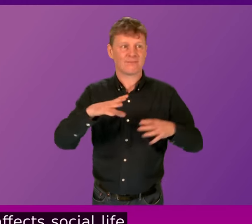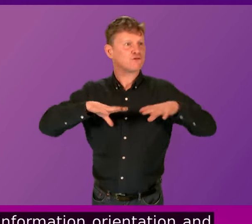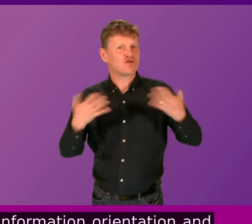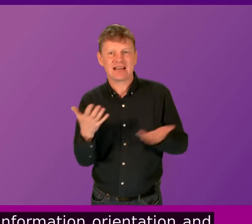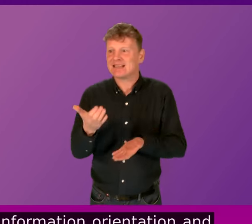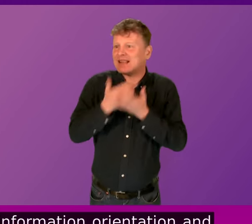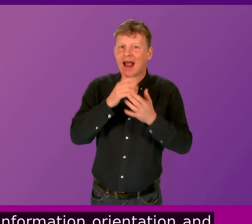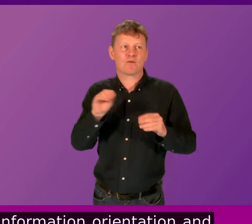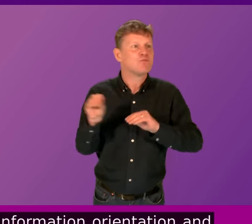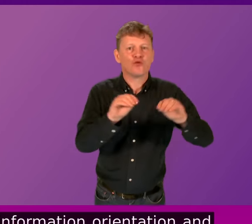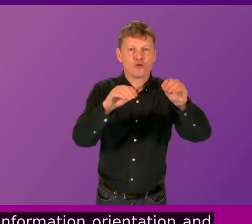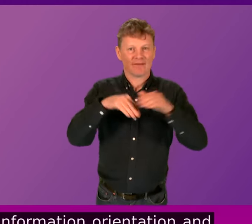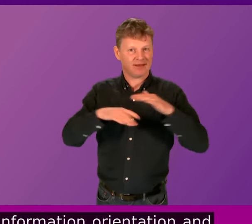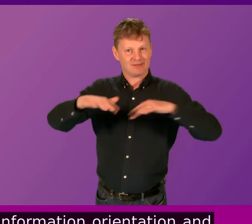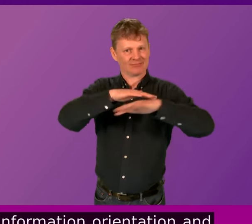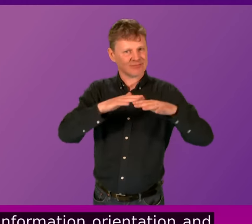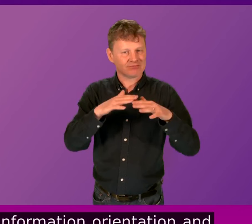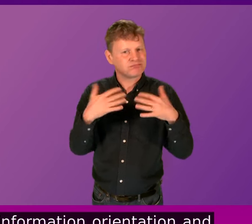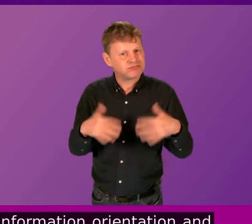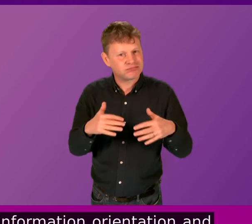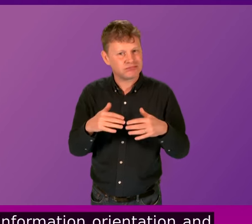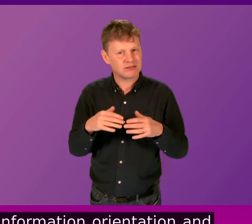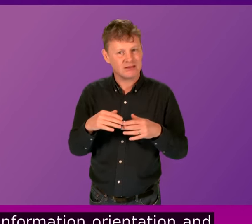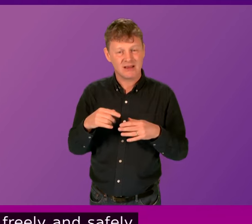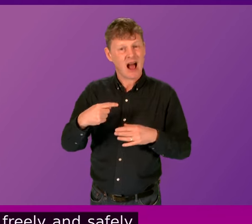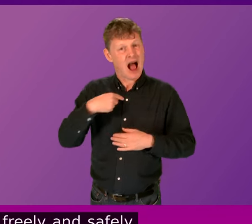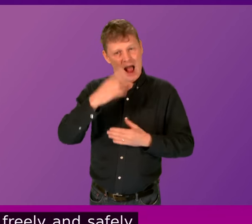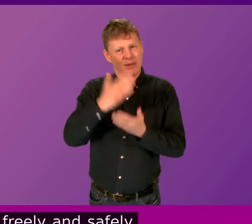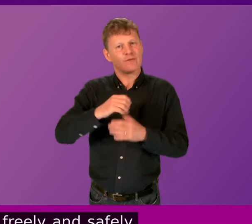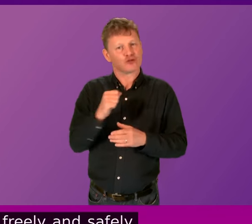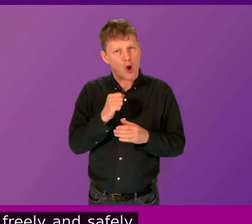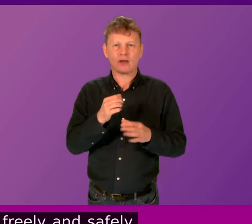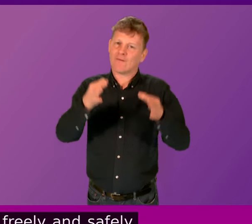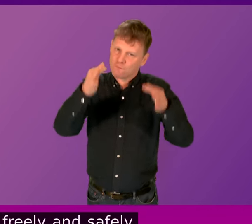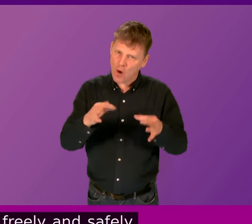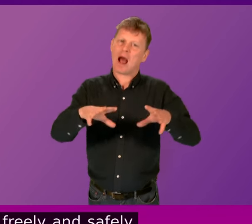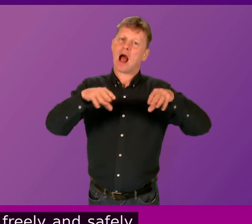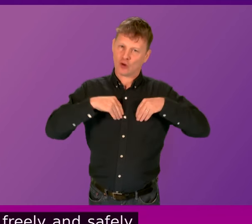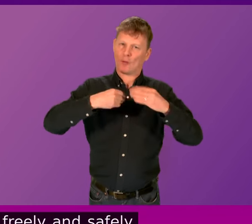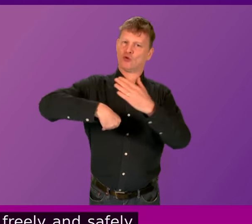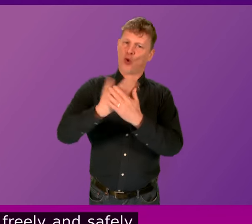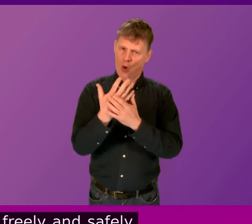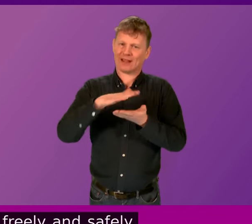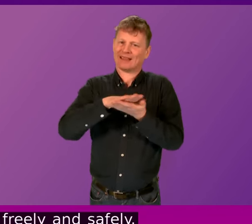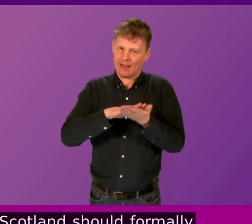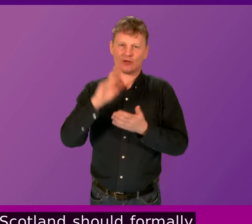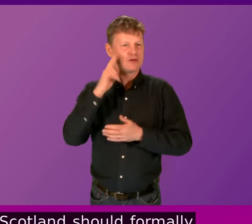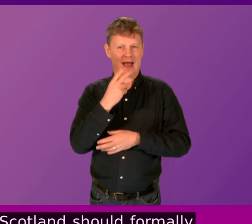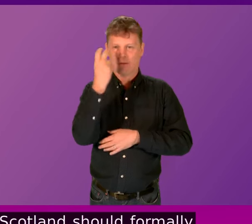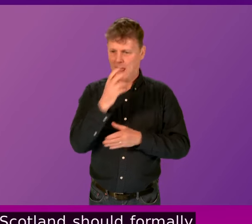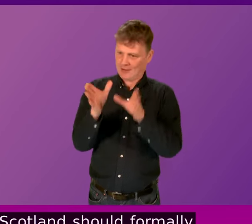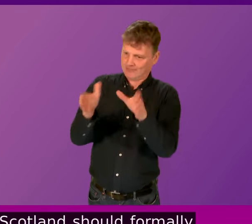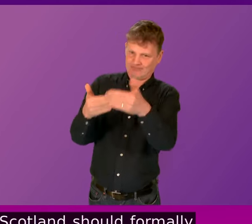safely." Presiding Officer, I believe Scotland should formally adopt the Nordic definition of deafblindness to pave the way for